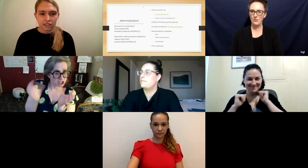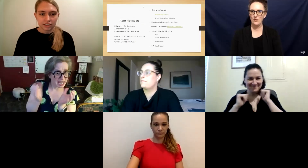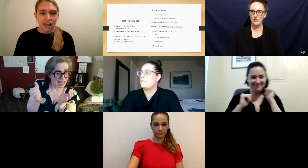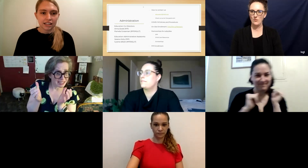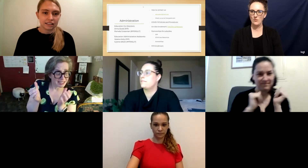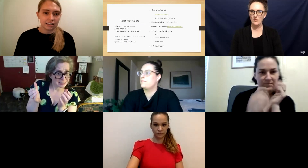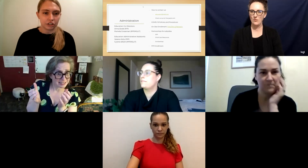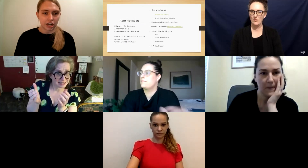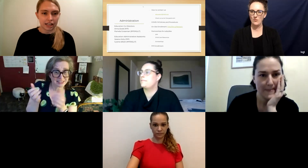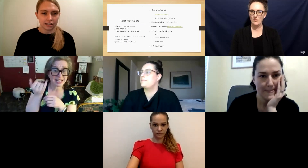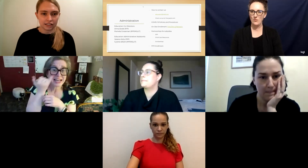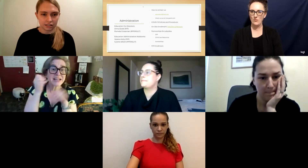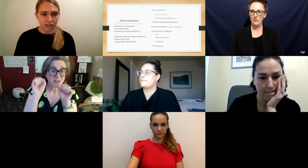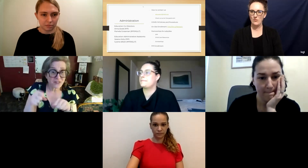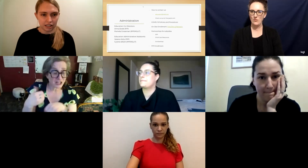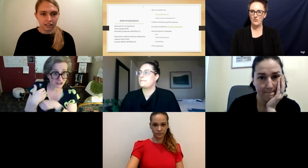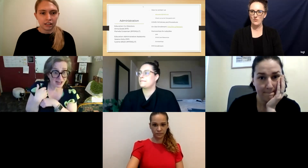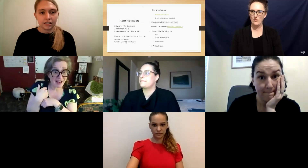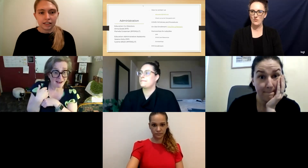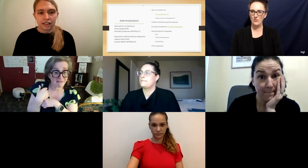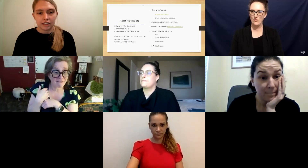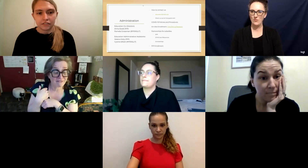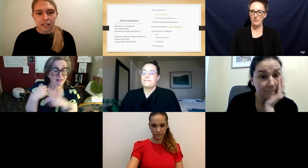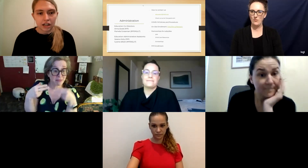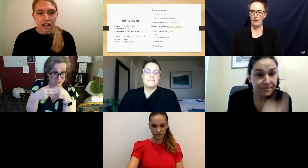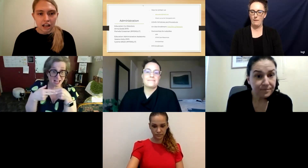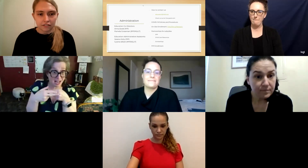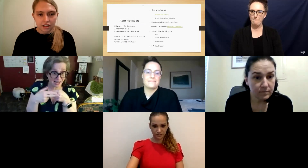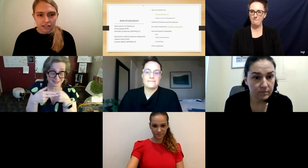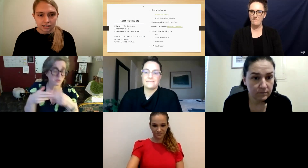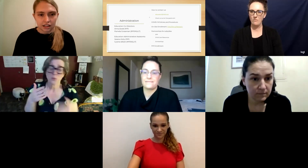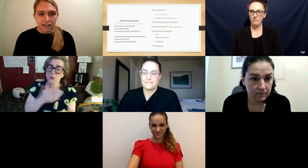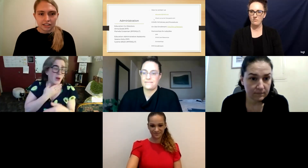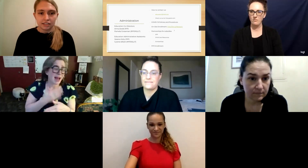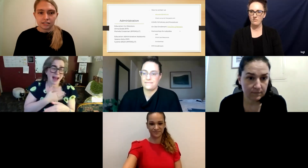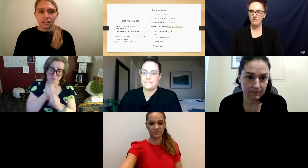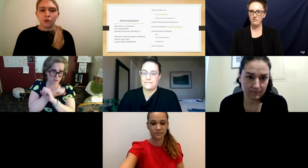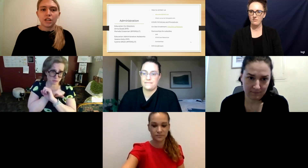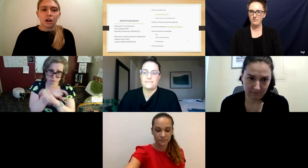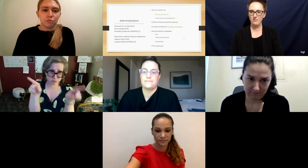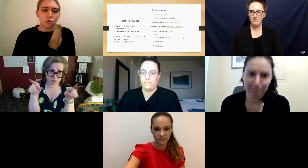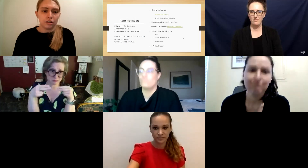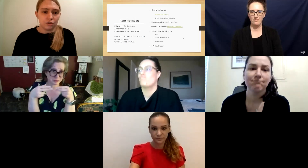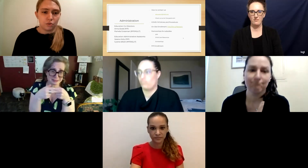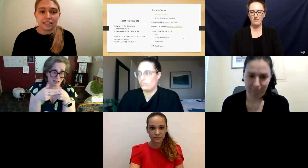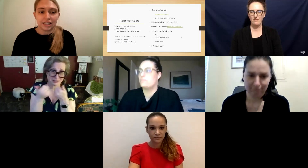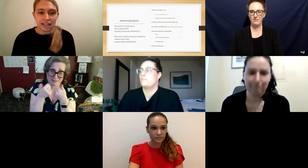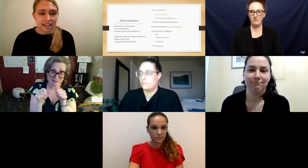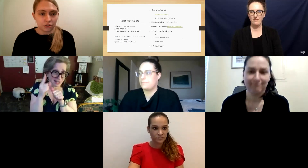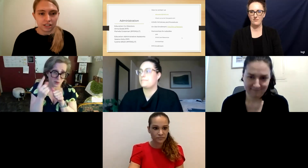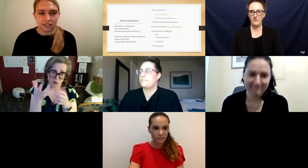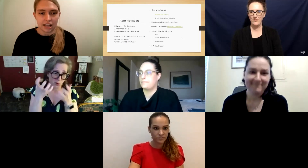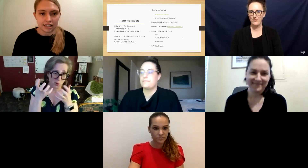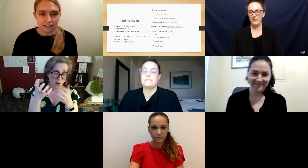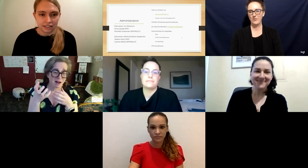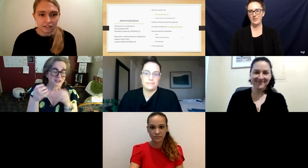Someone just asked in the chat, this is Pamela, if they could have the slides. We are more than willing to send